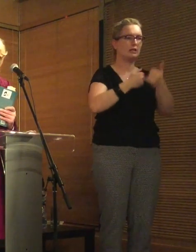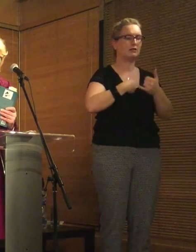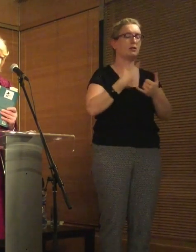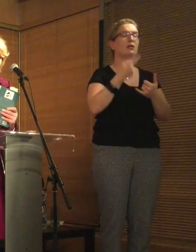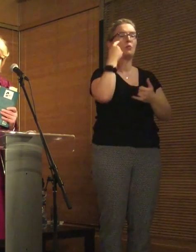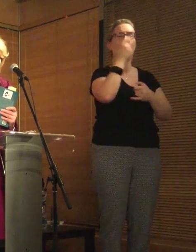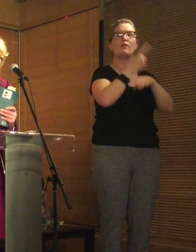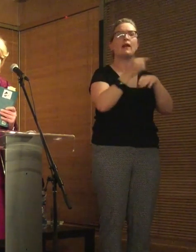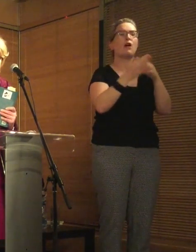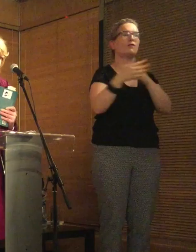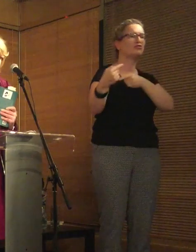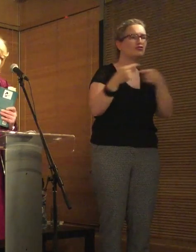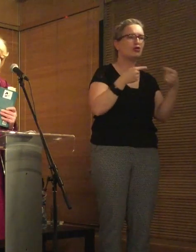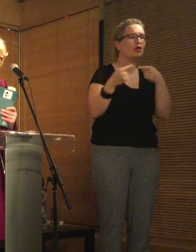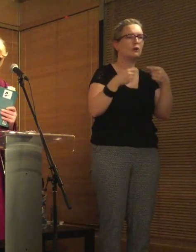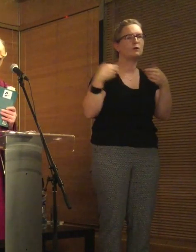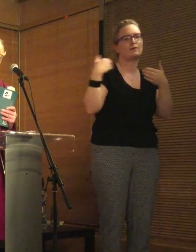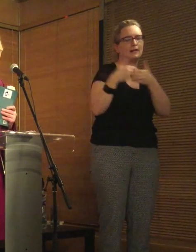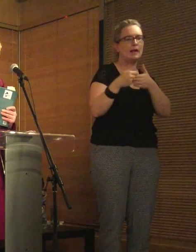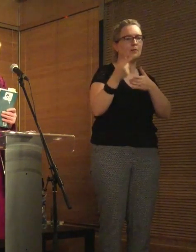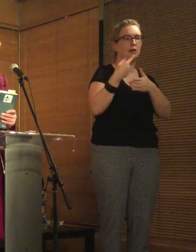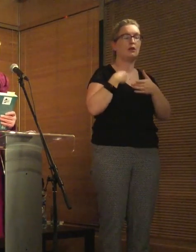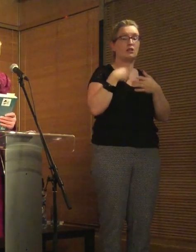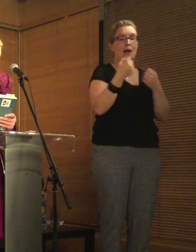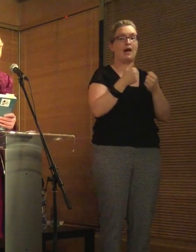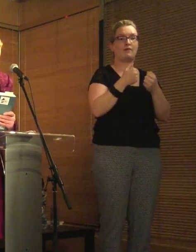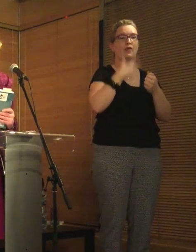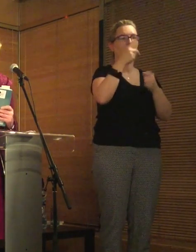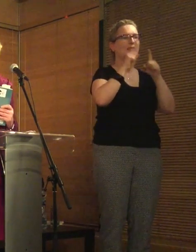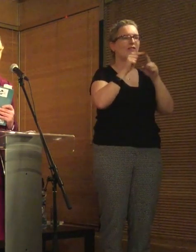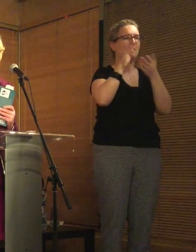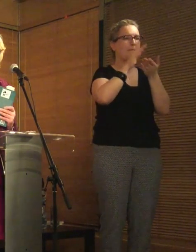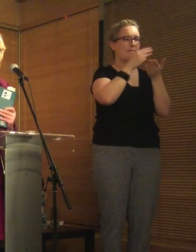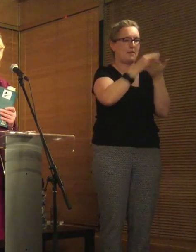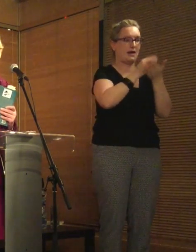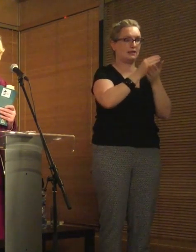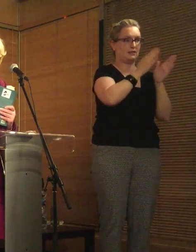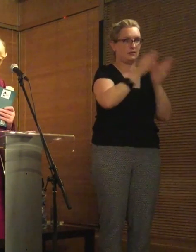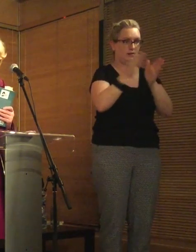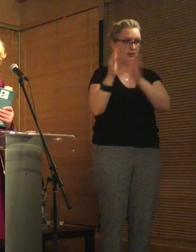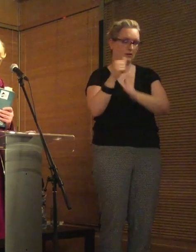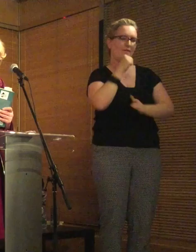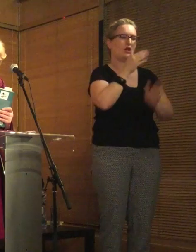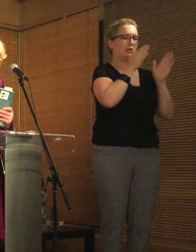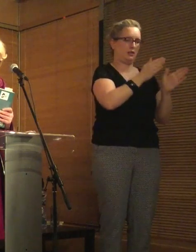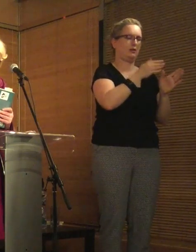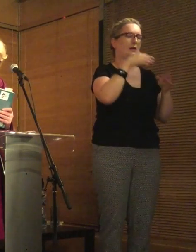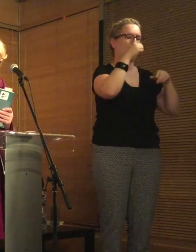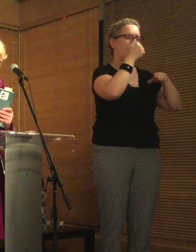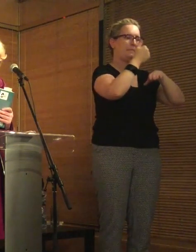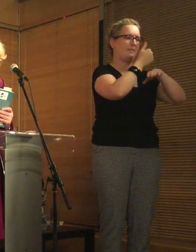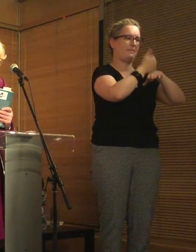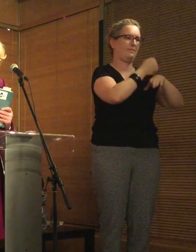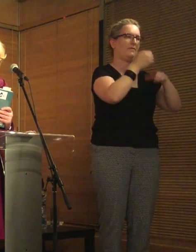women over all that period. The book is divided for convenience into three sections. The historic, the first lot